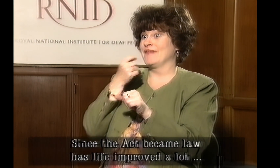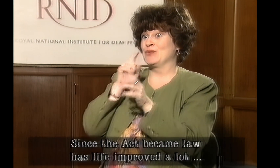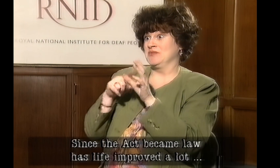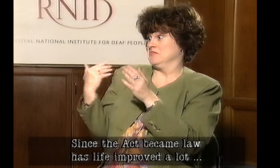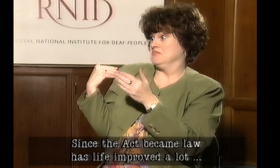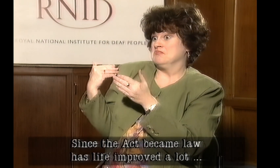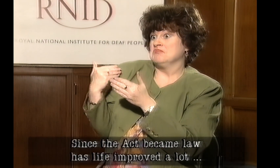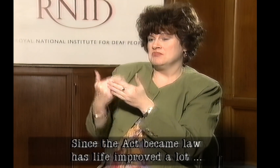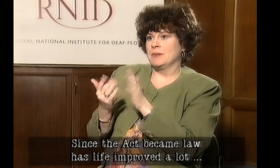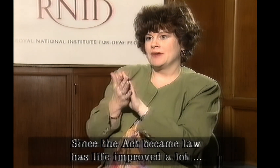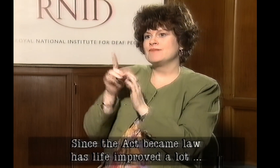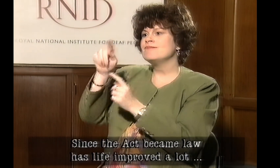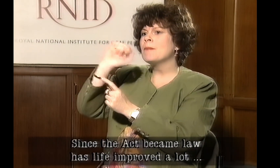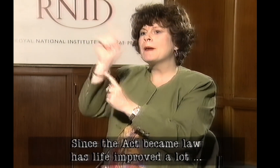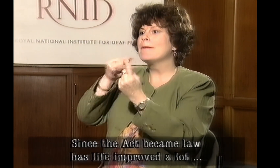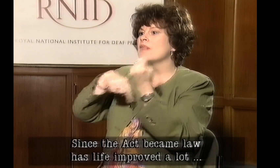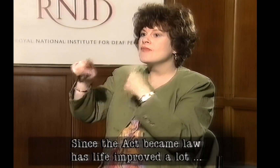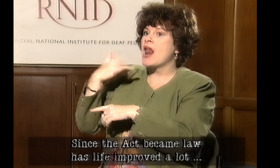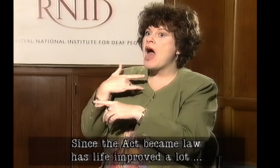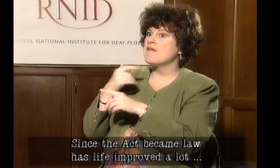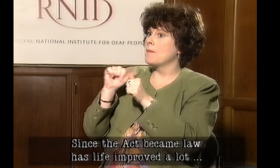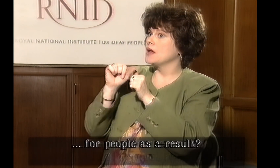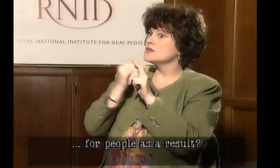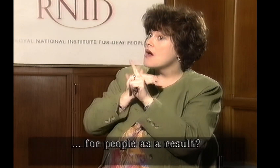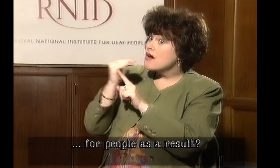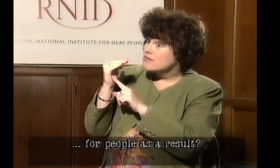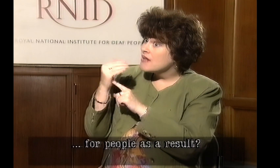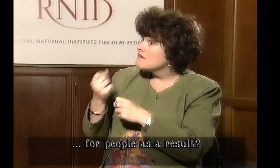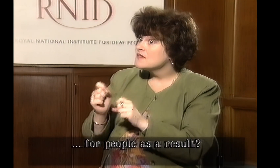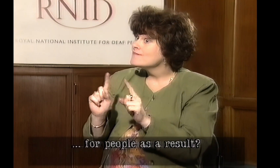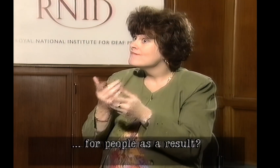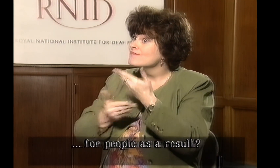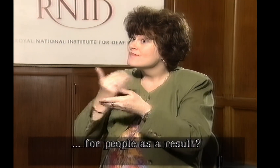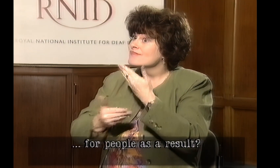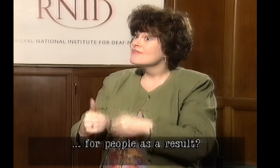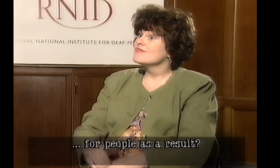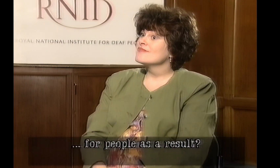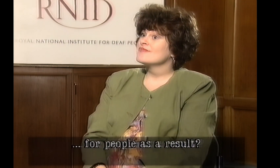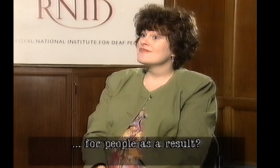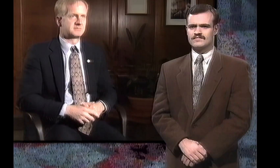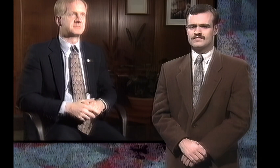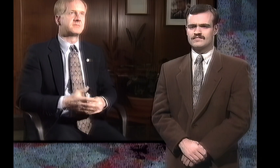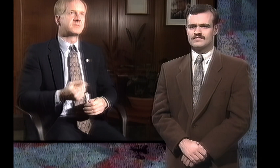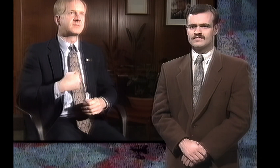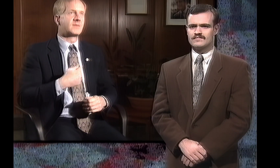Since the Act became law, has life improved a lot for people as a result?